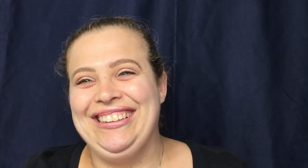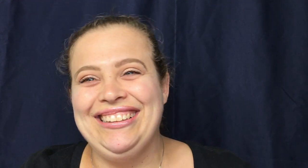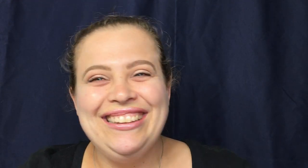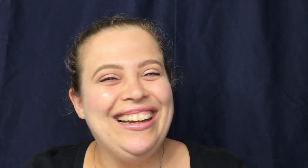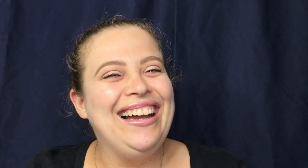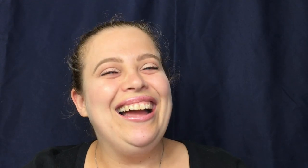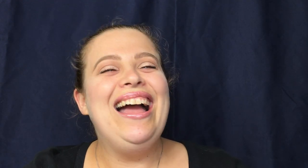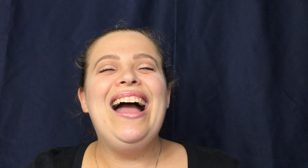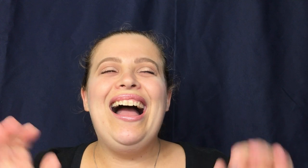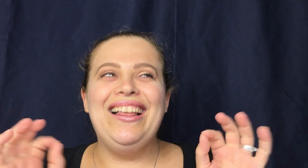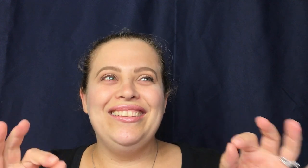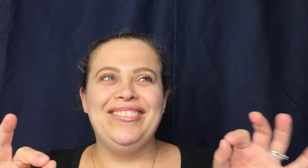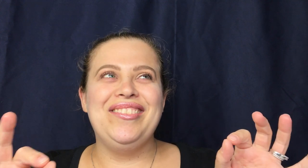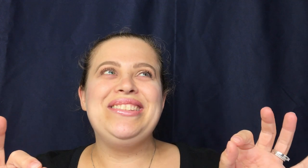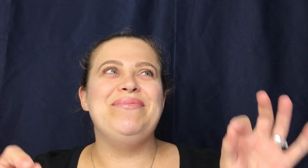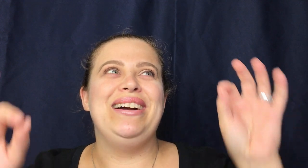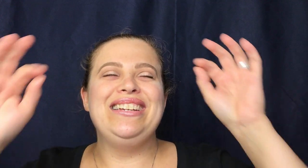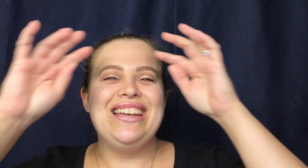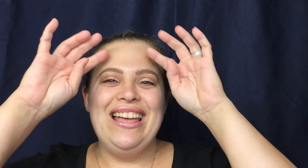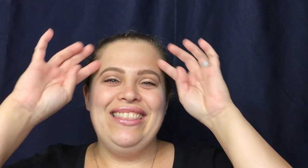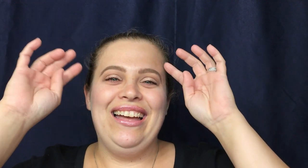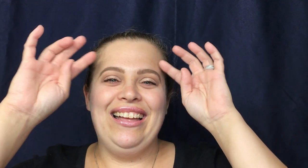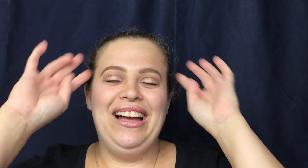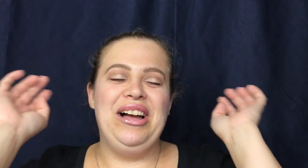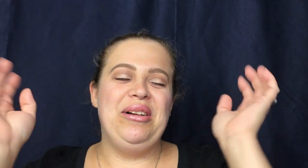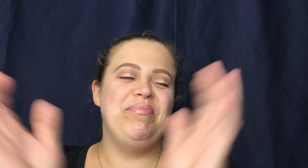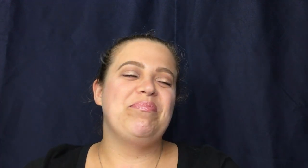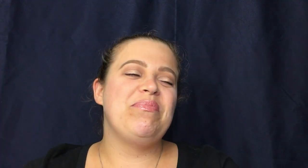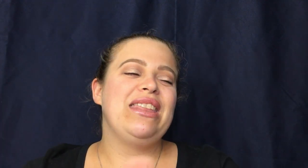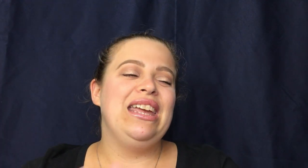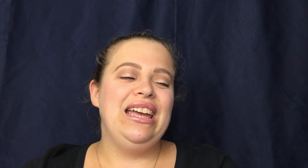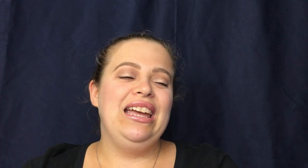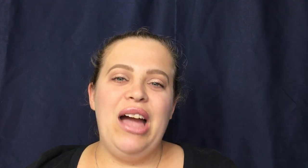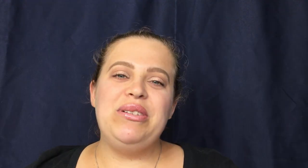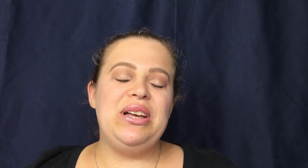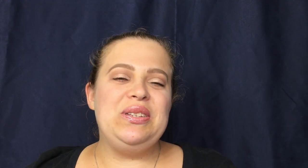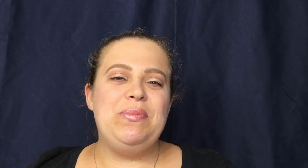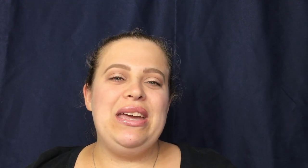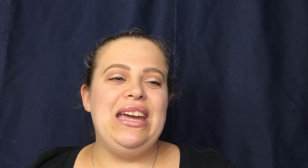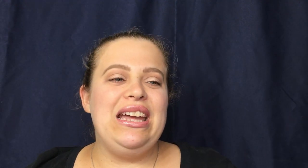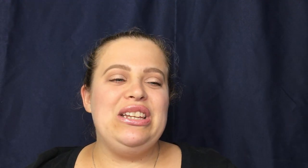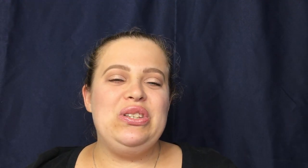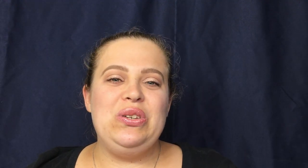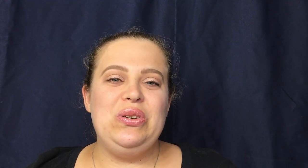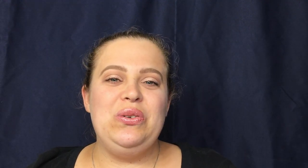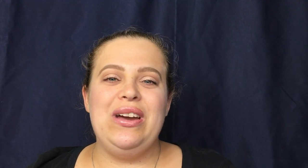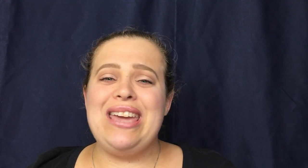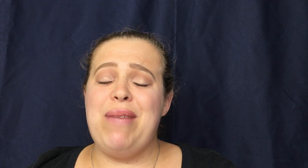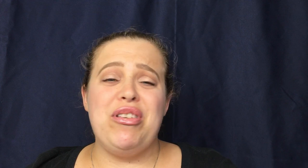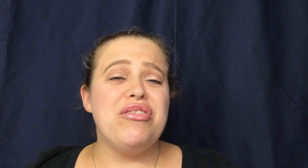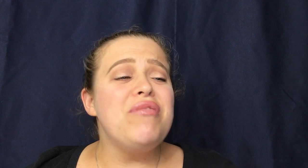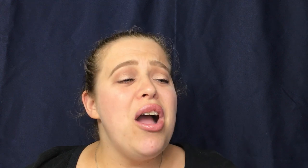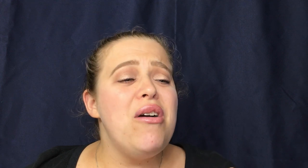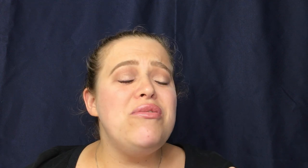awesome. I love them so much. I was also big into Game of